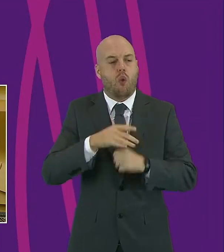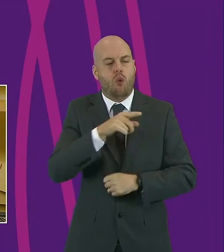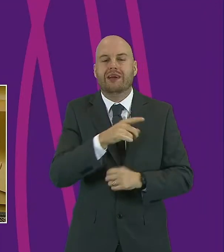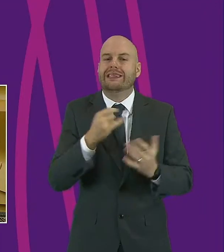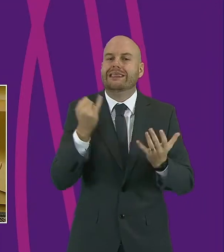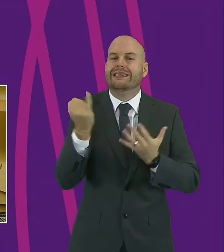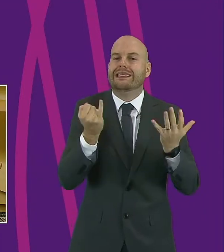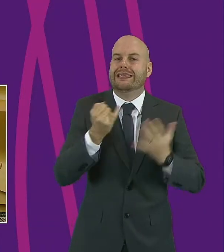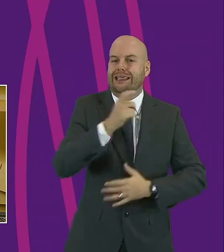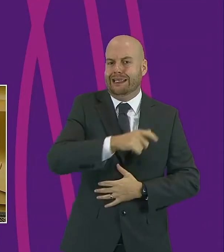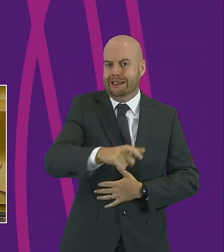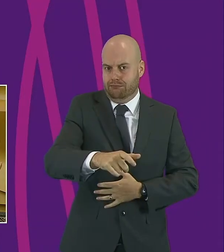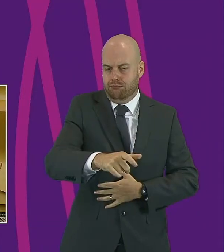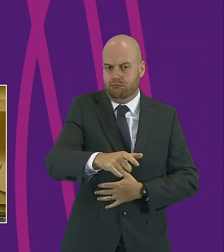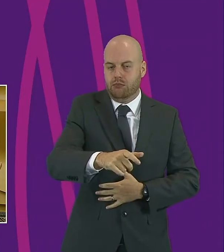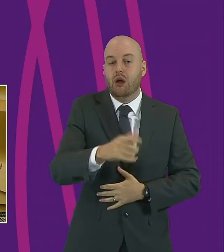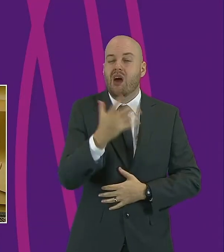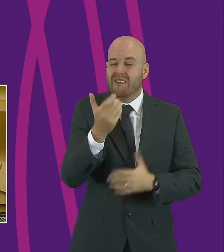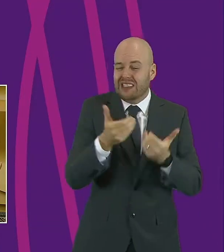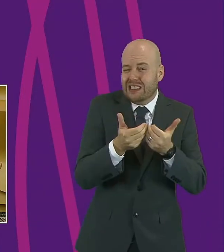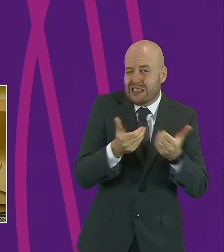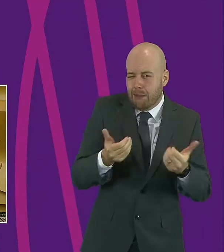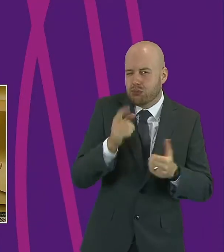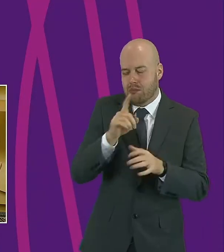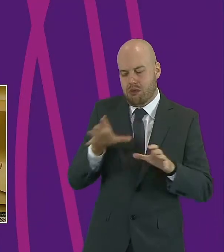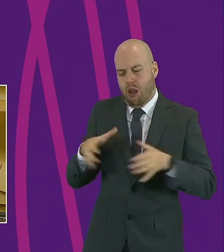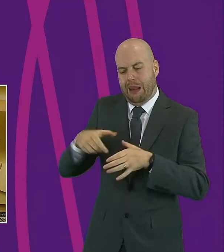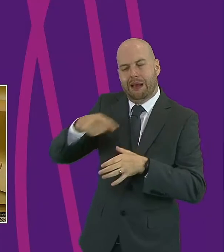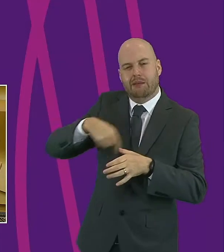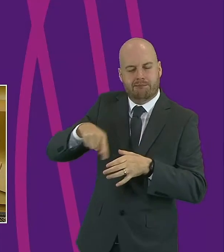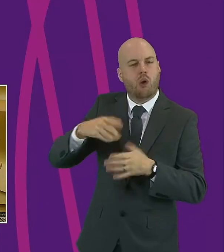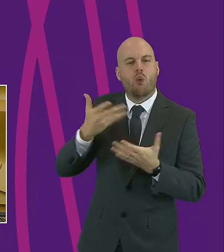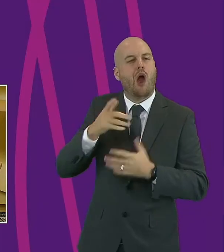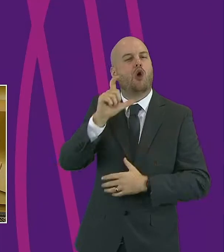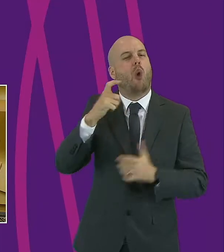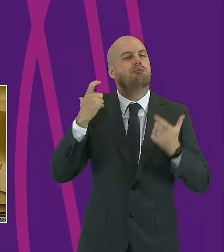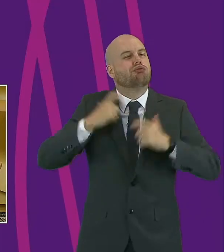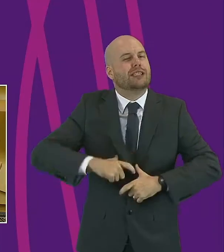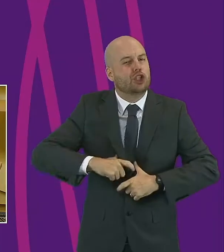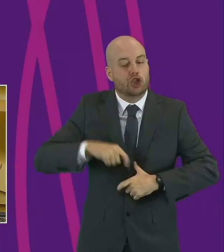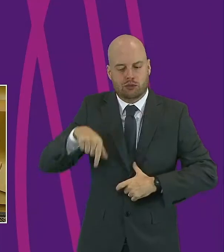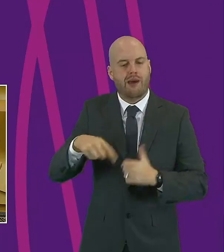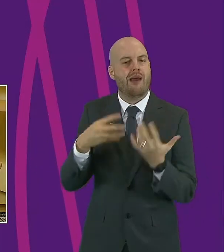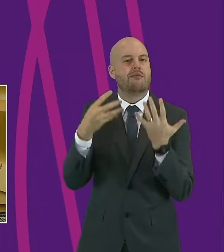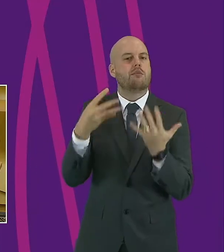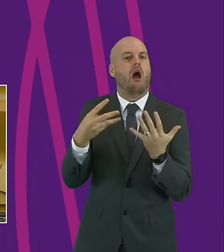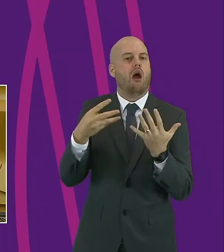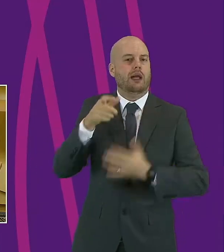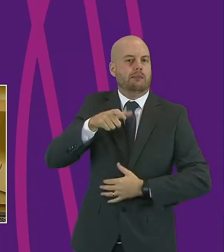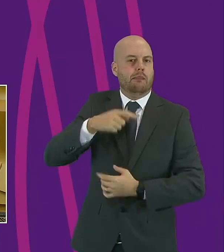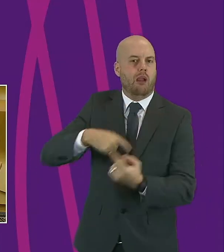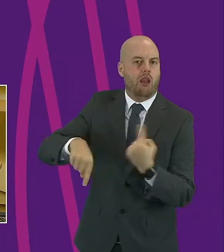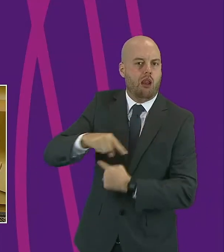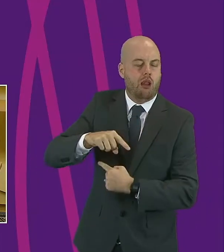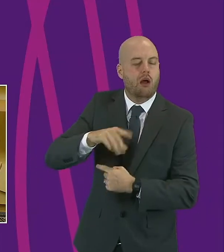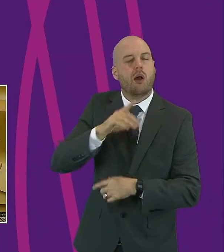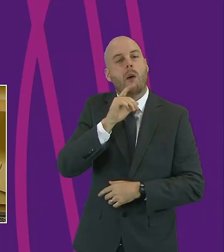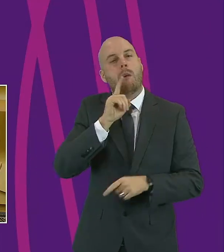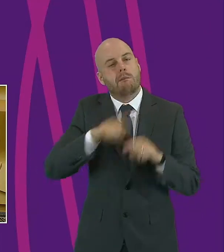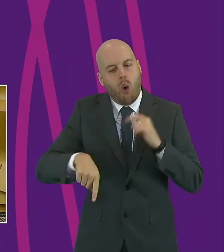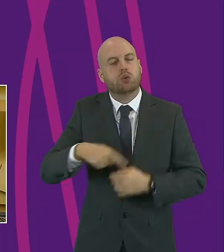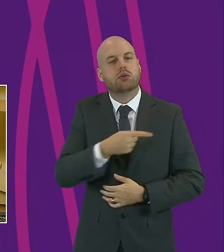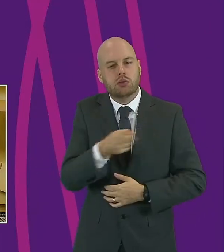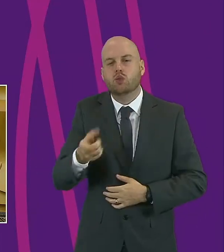also a separate but linked cluster of 9 cases in Coatbridge. A number of the cases in these clusters are school children, although there is